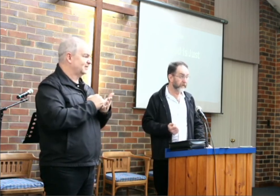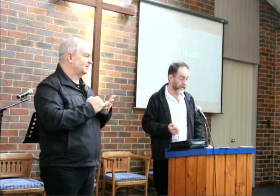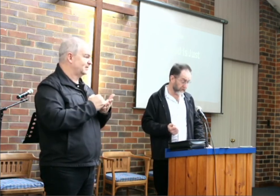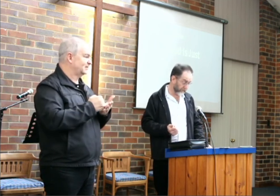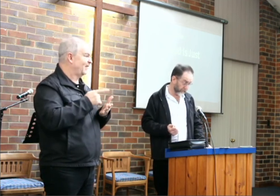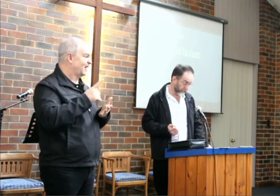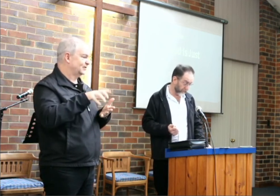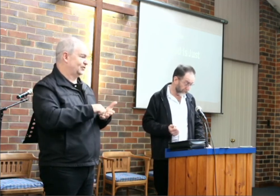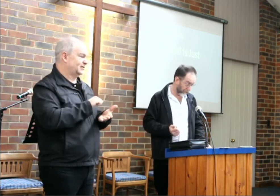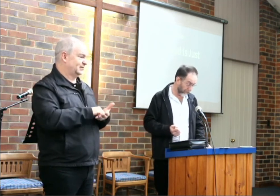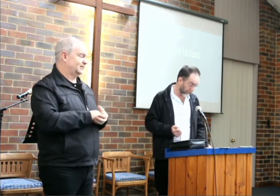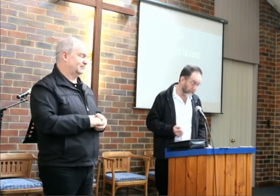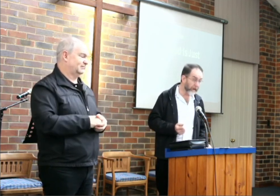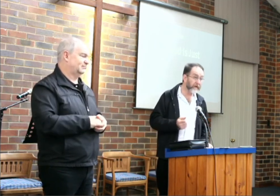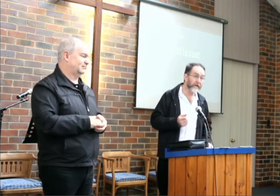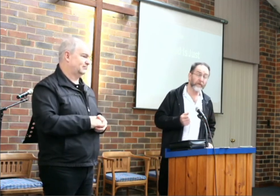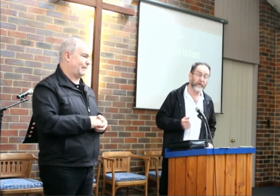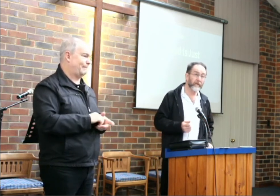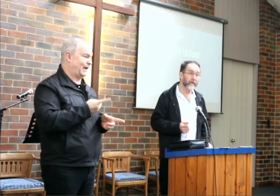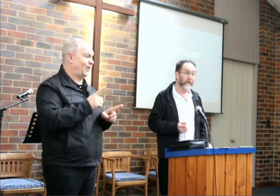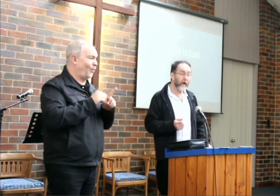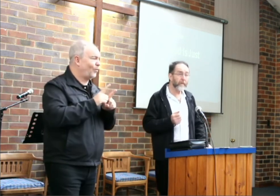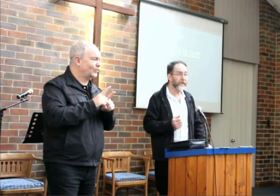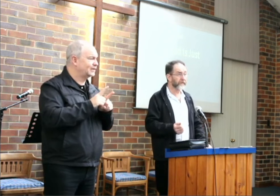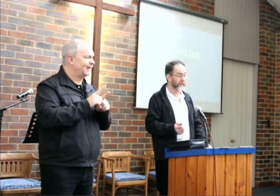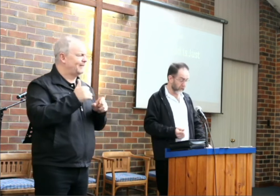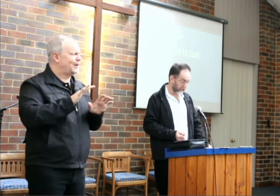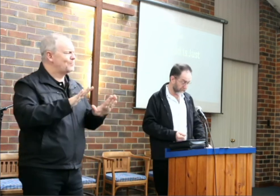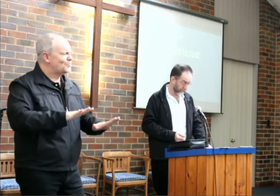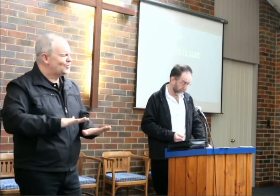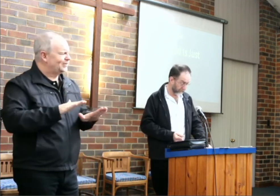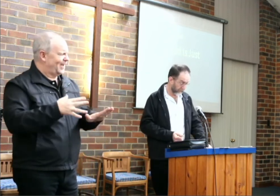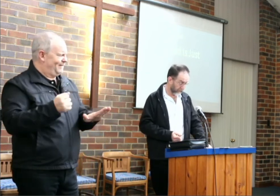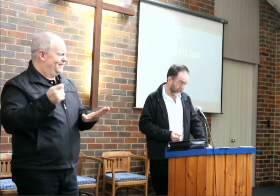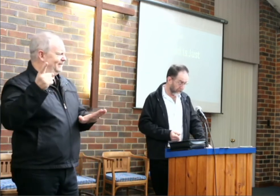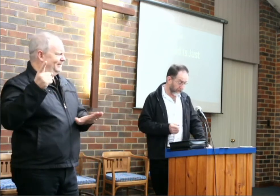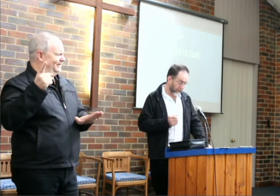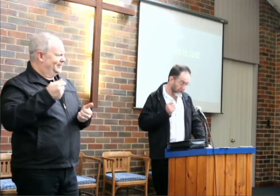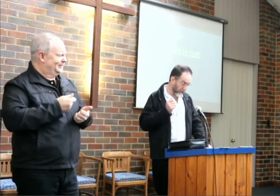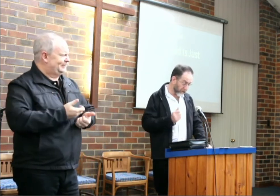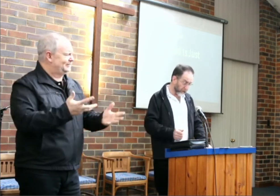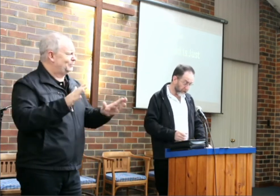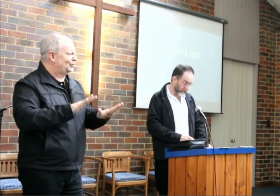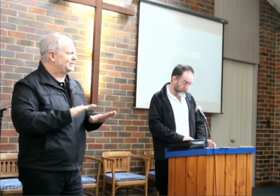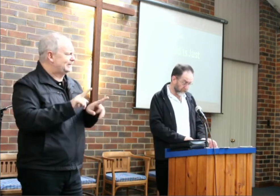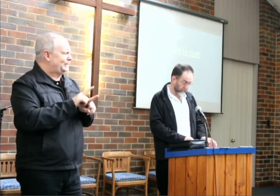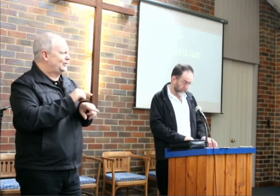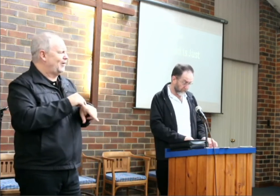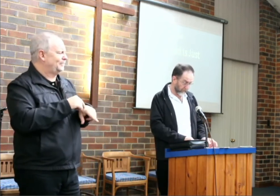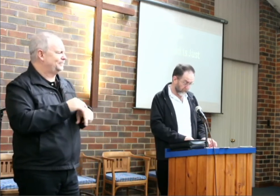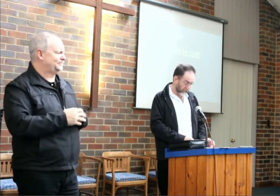That's justice. But he is also a merciful God. He shows mercy